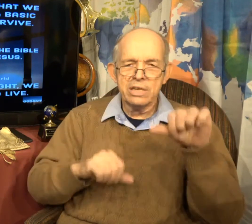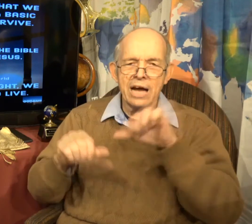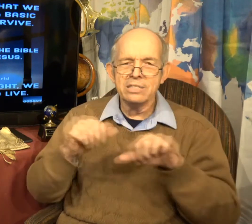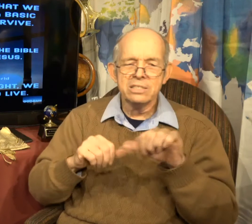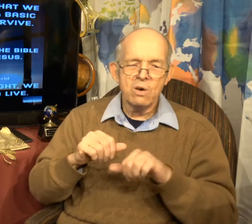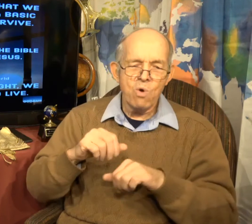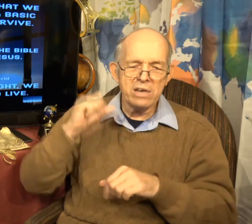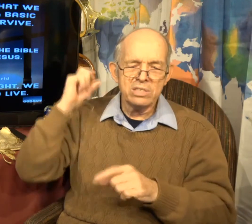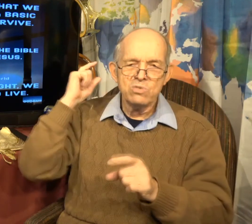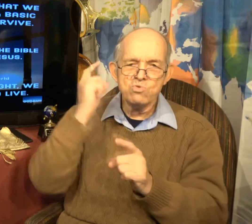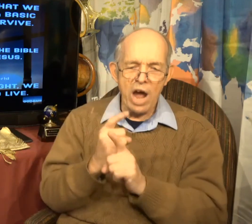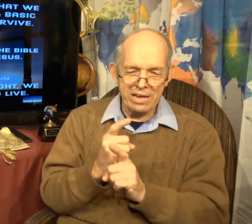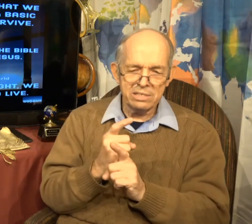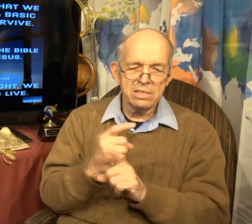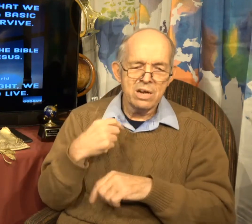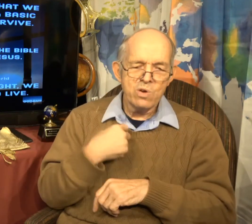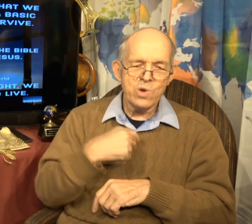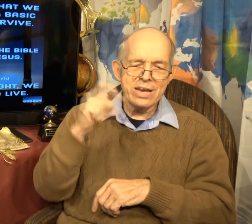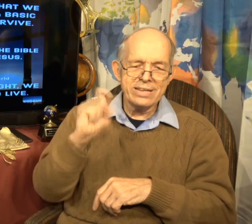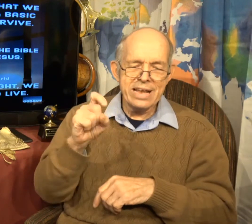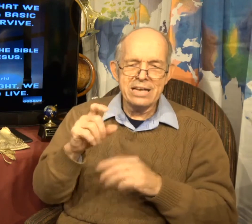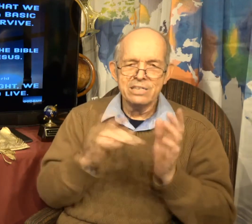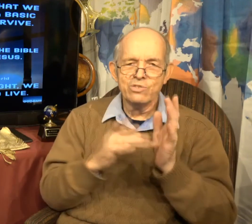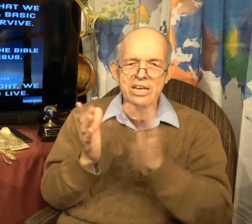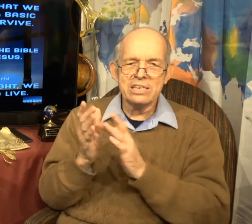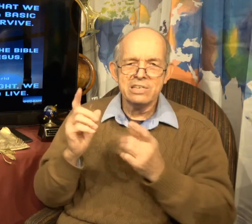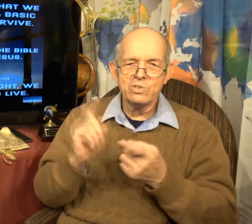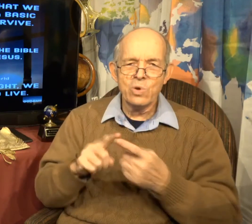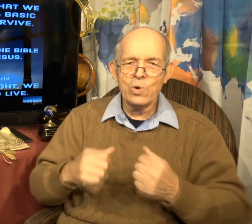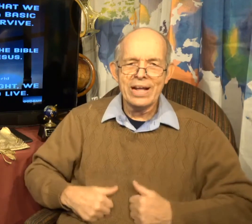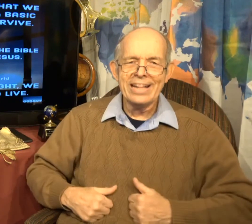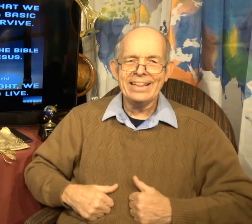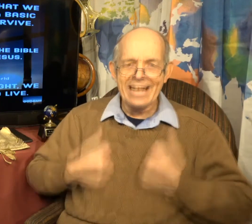John was right. We need Jesus to live.